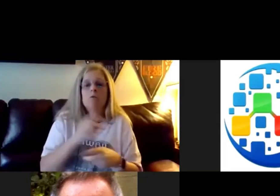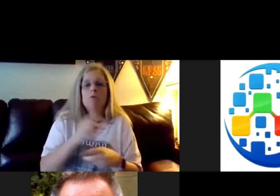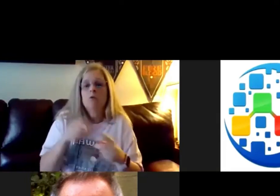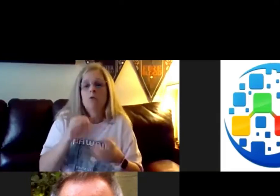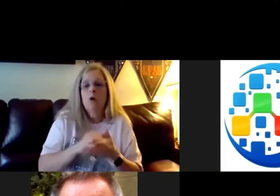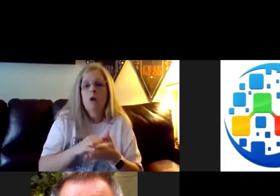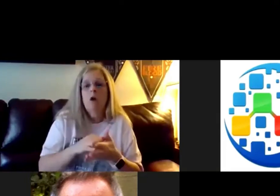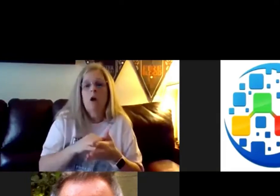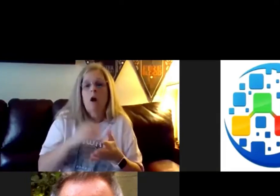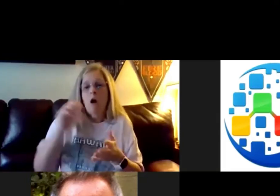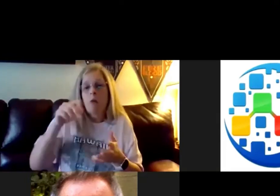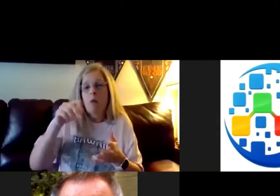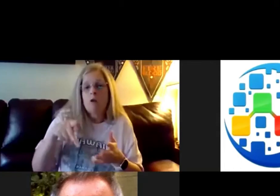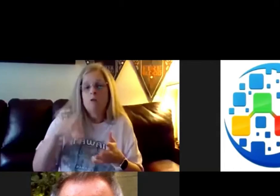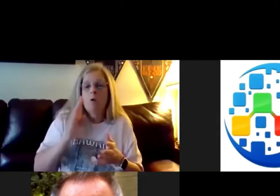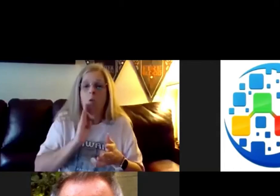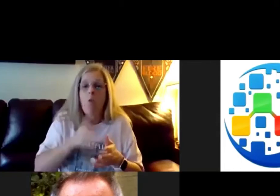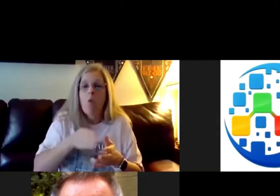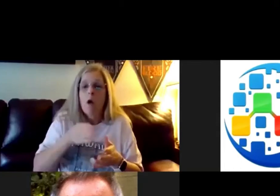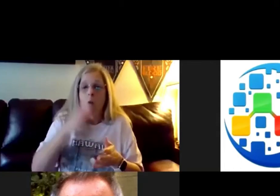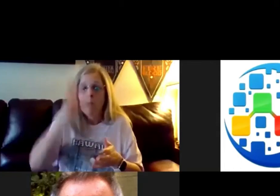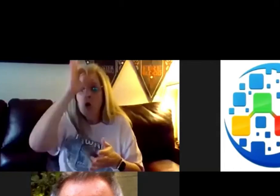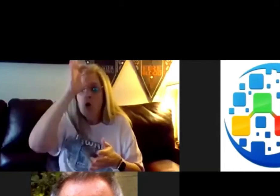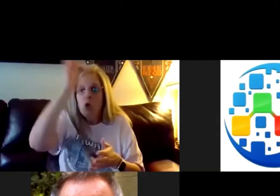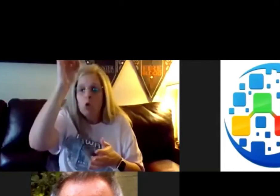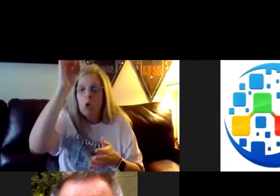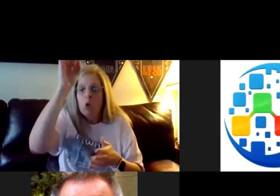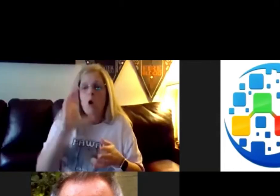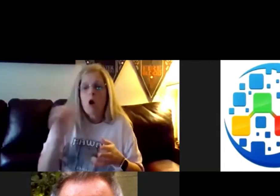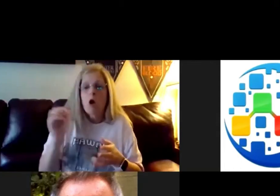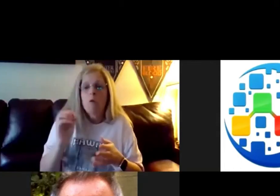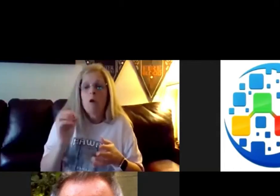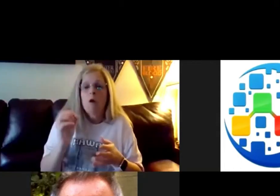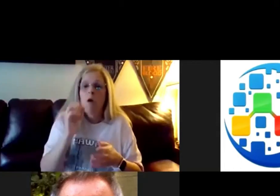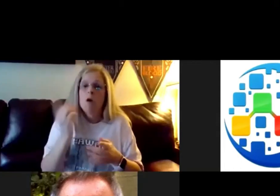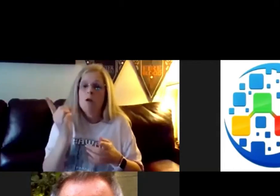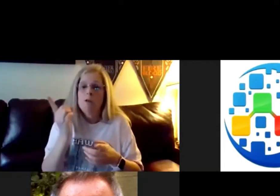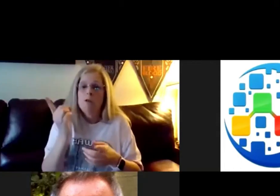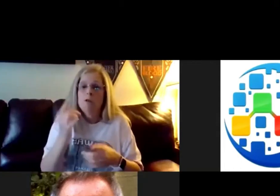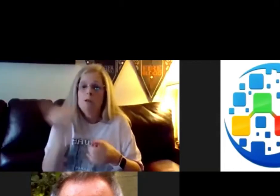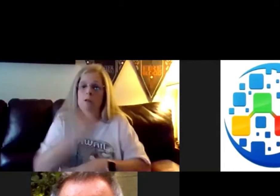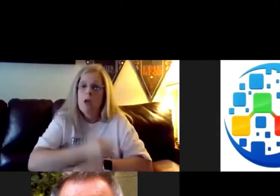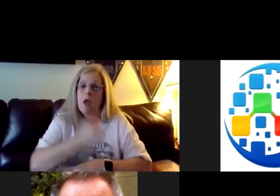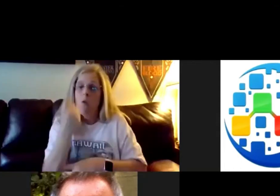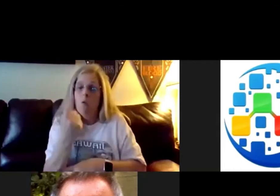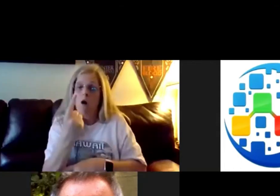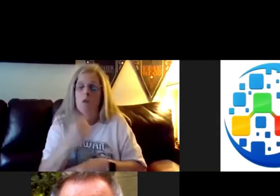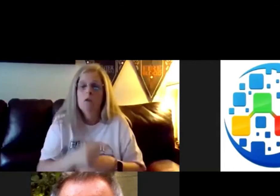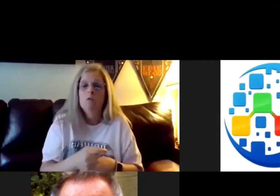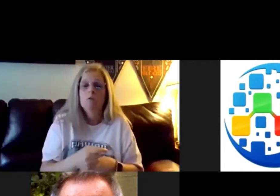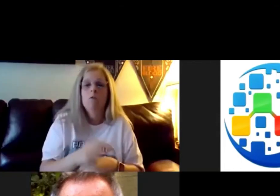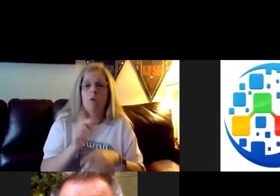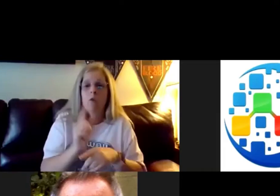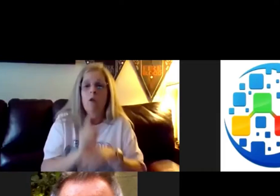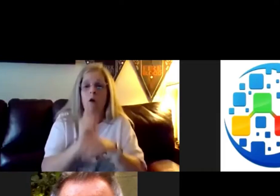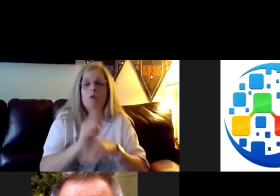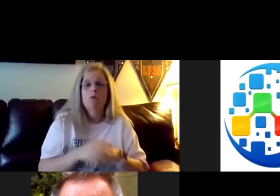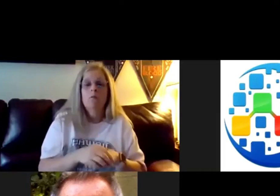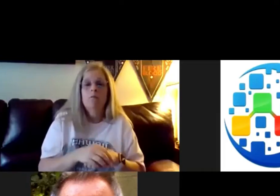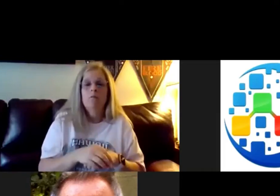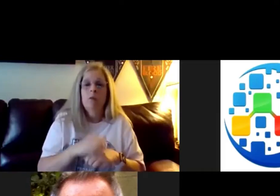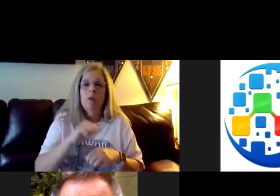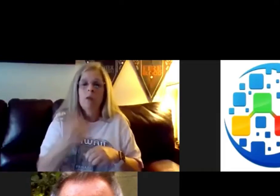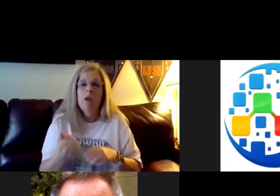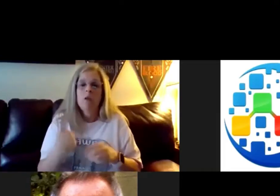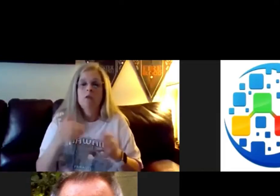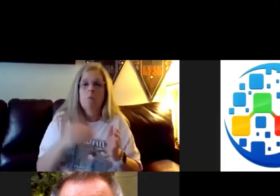company day one that they launch. That's the sheer volume that Onpassive is going to be doing. Tens of